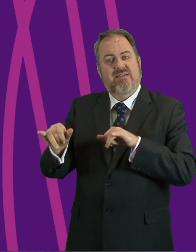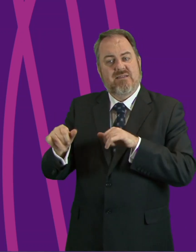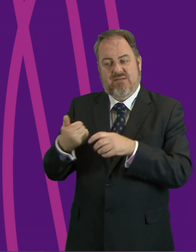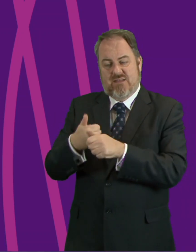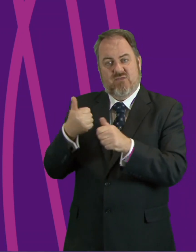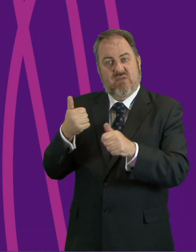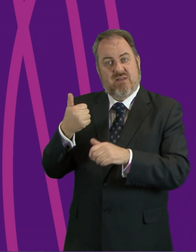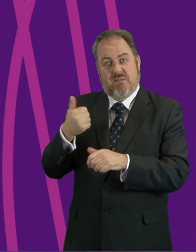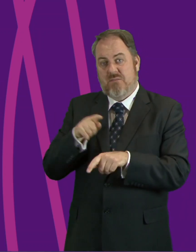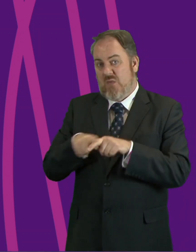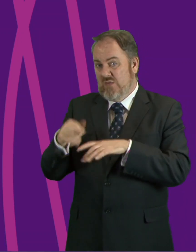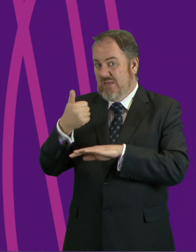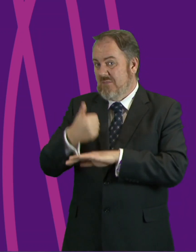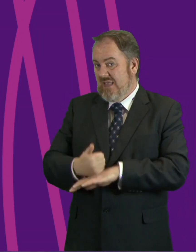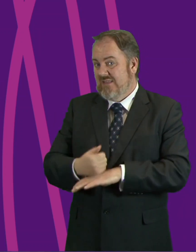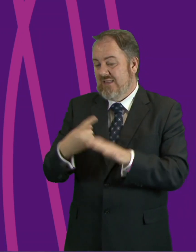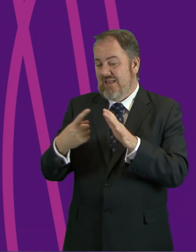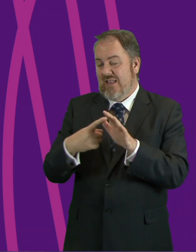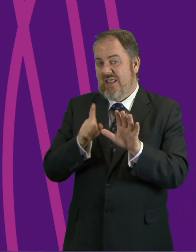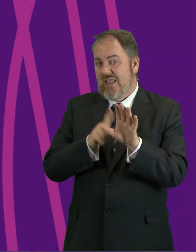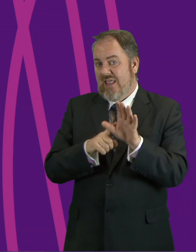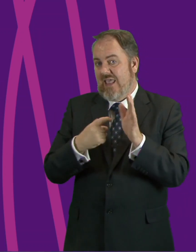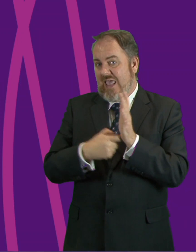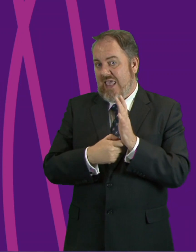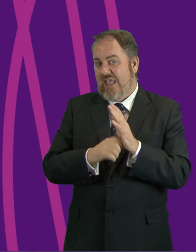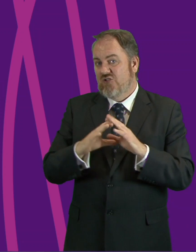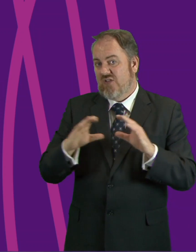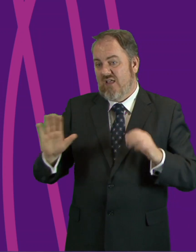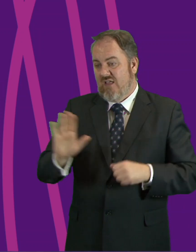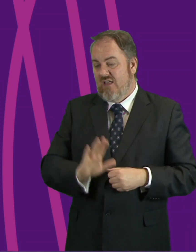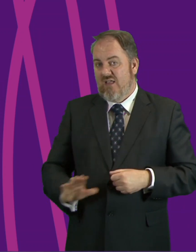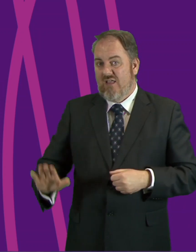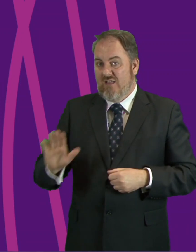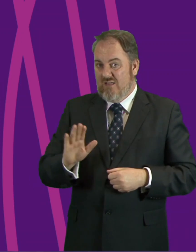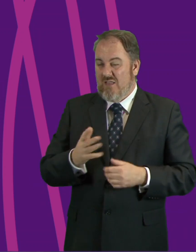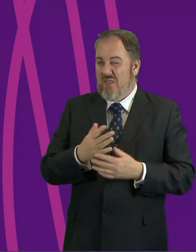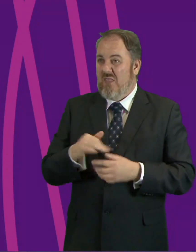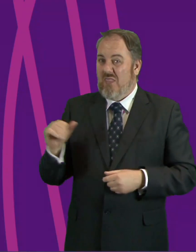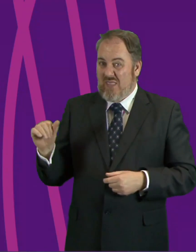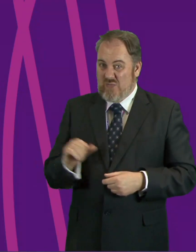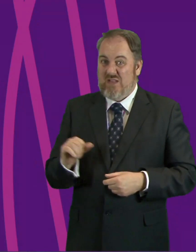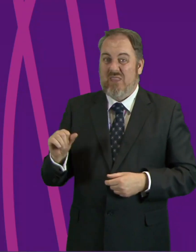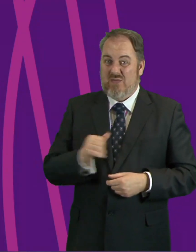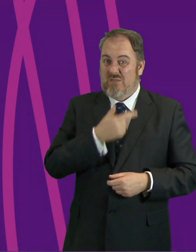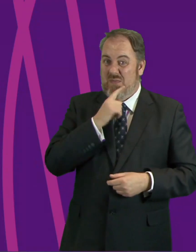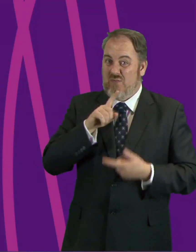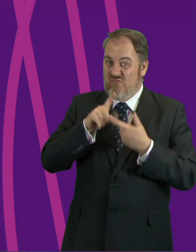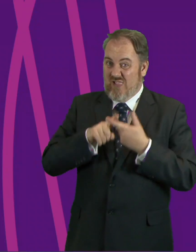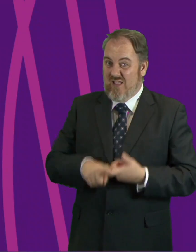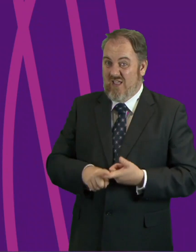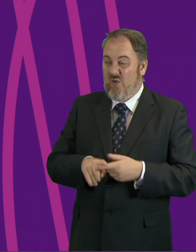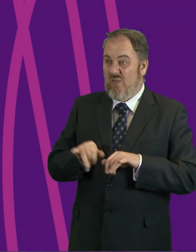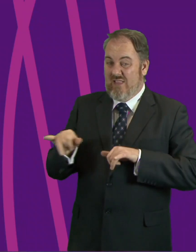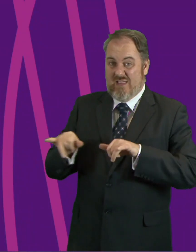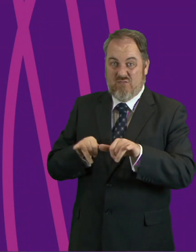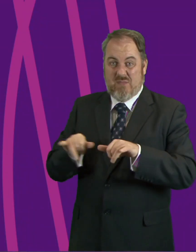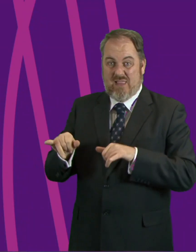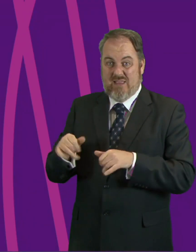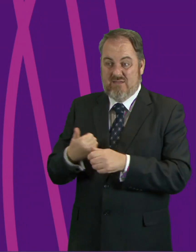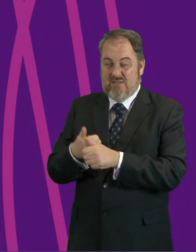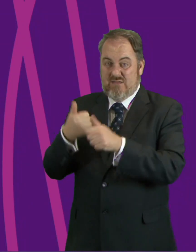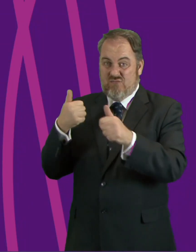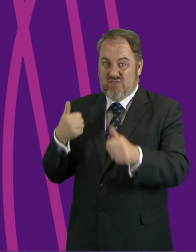and on which thousands of well-paid jobs directly and indirectly depend? First Minister. We'll continue to work with the UK Government to